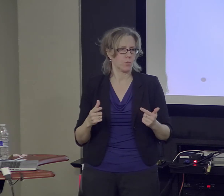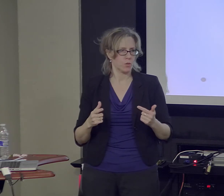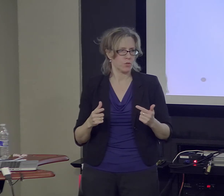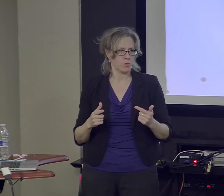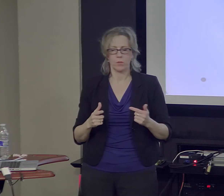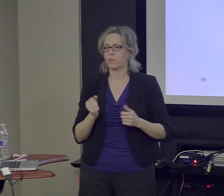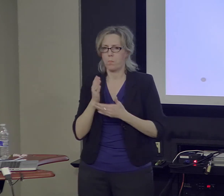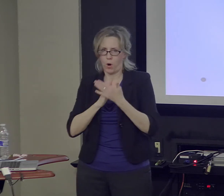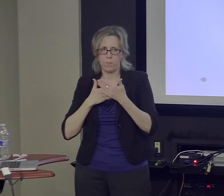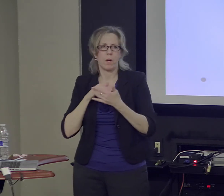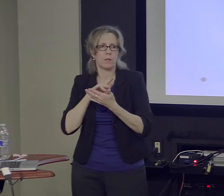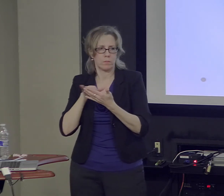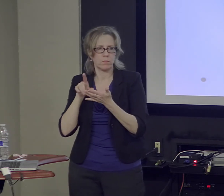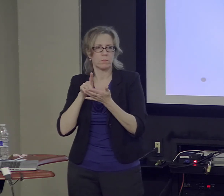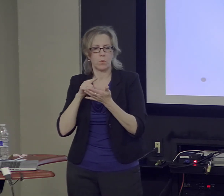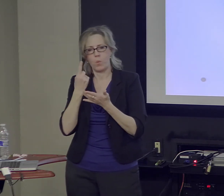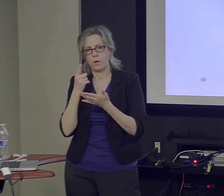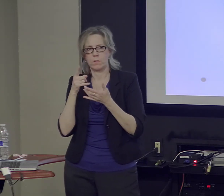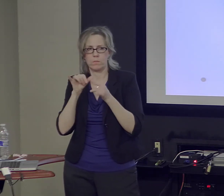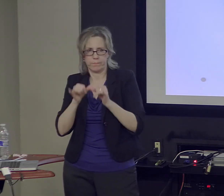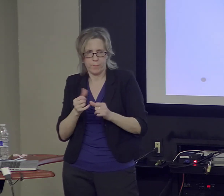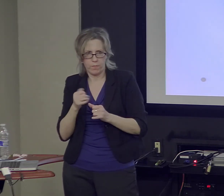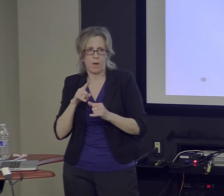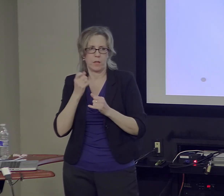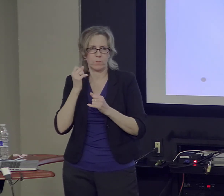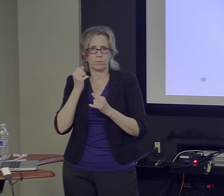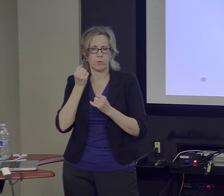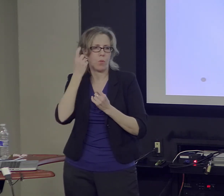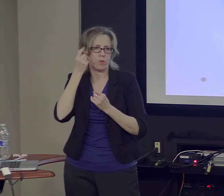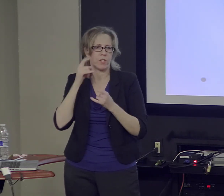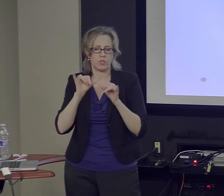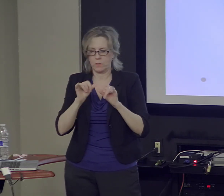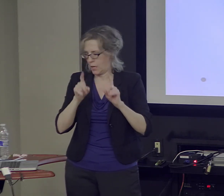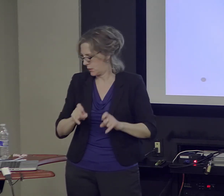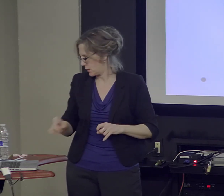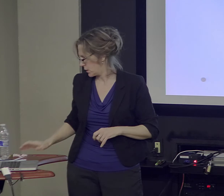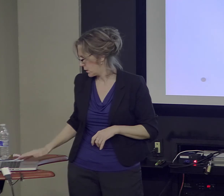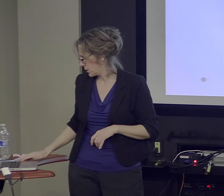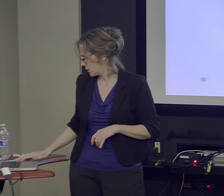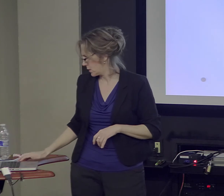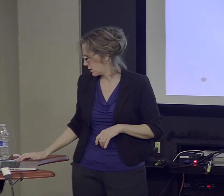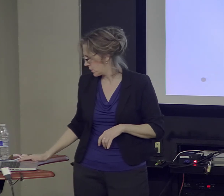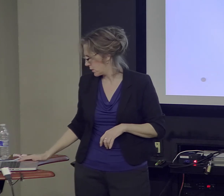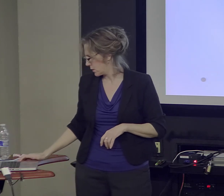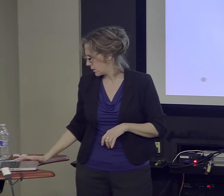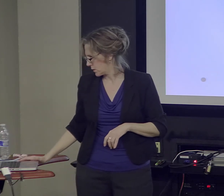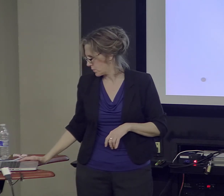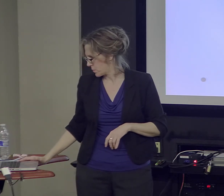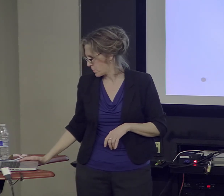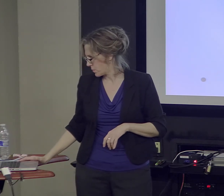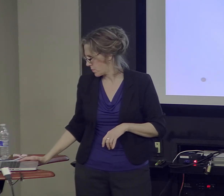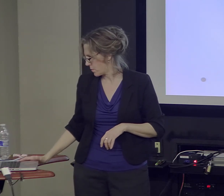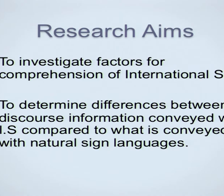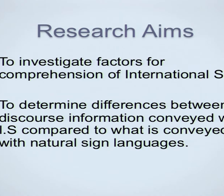one comprehends information through international sign compared to their full or native sign